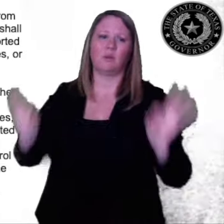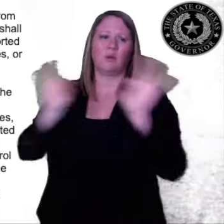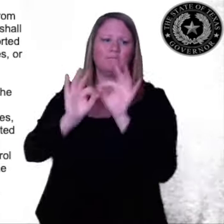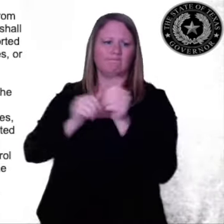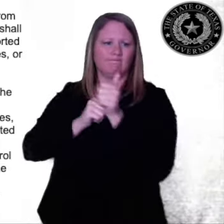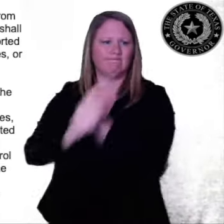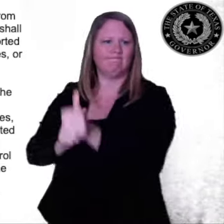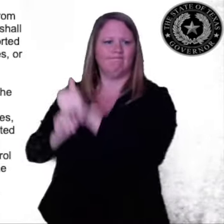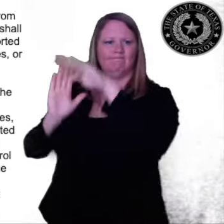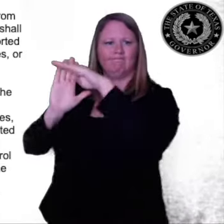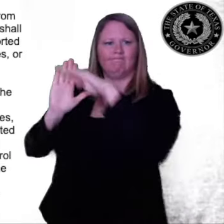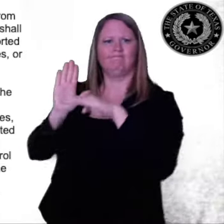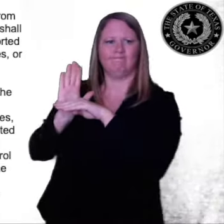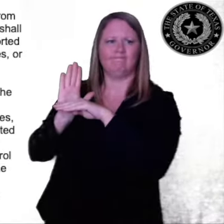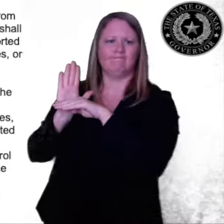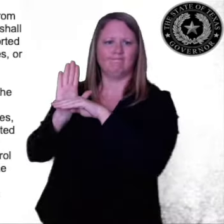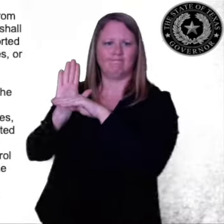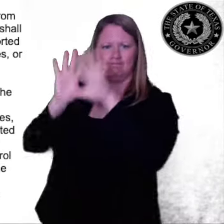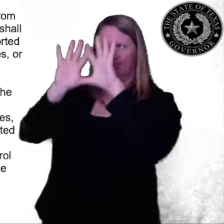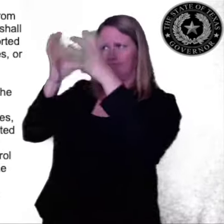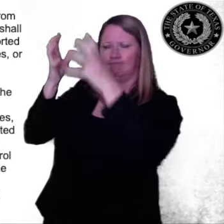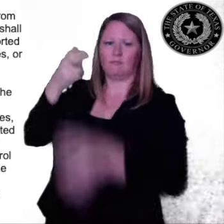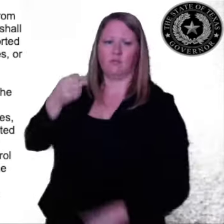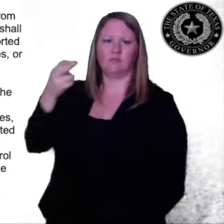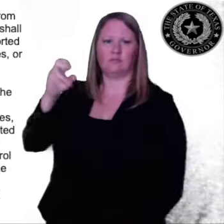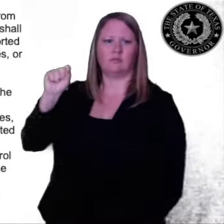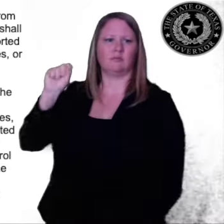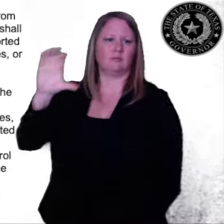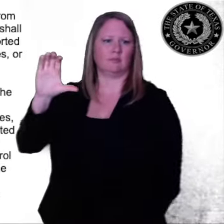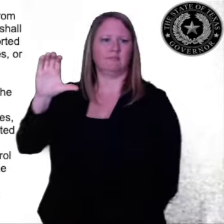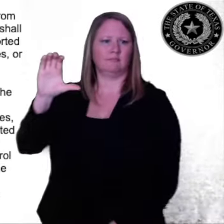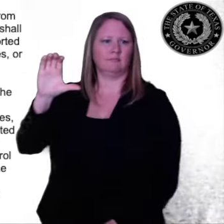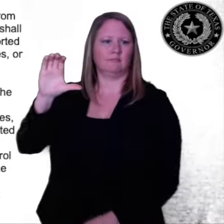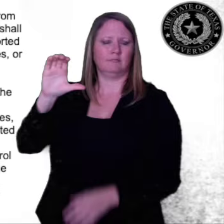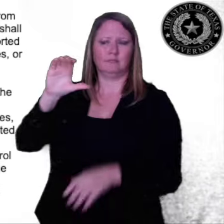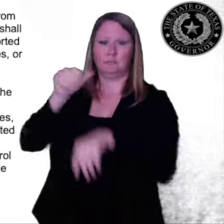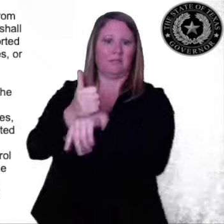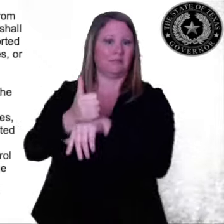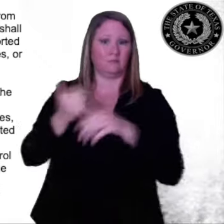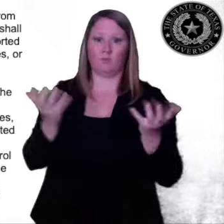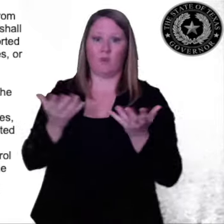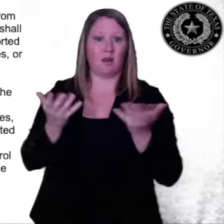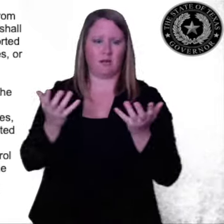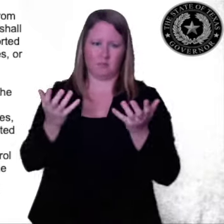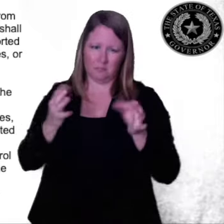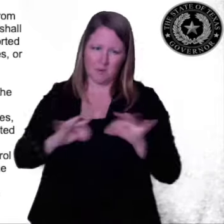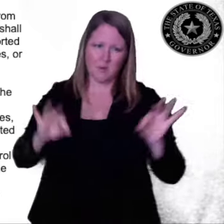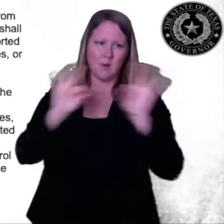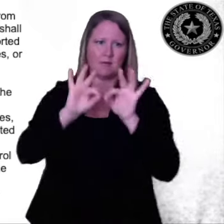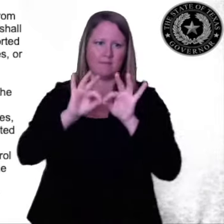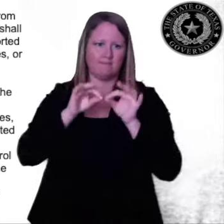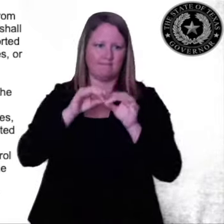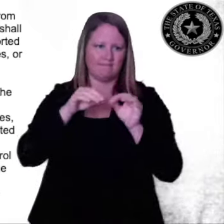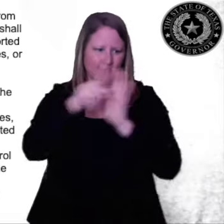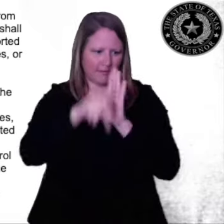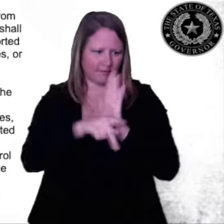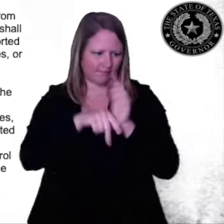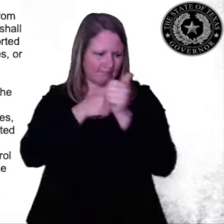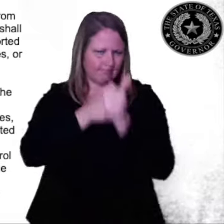facilities, and long-term care facilities should follow infection control policies and practices set forth by